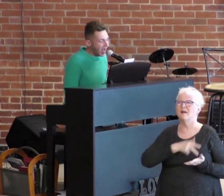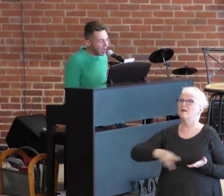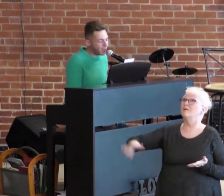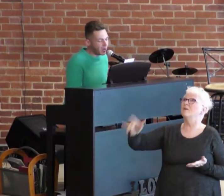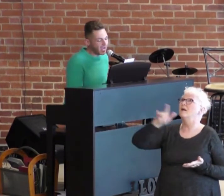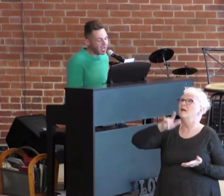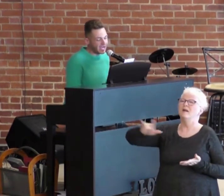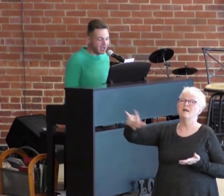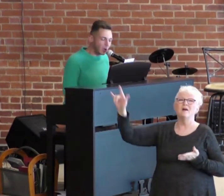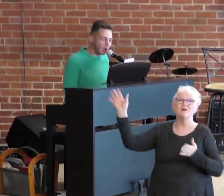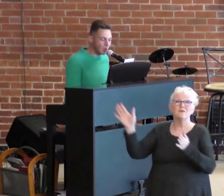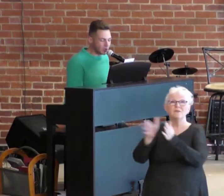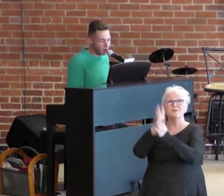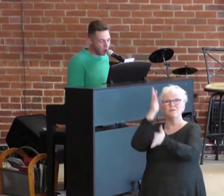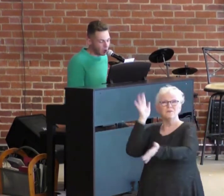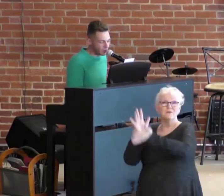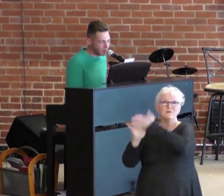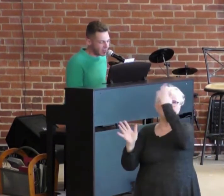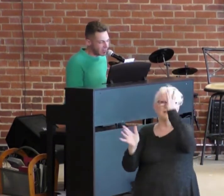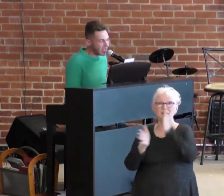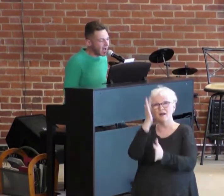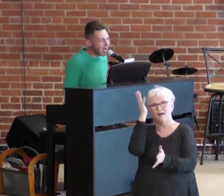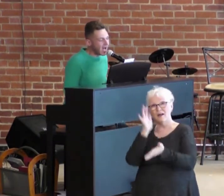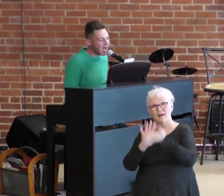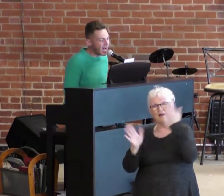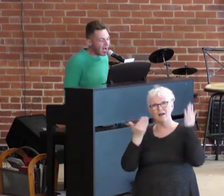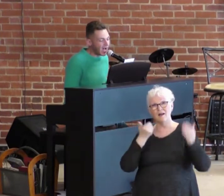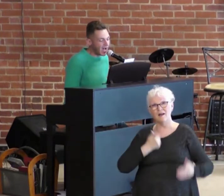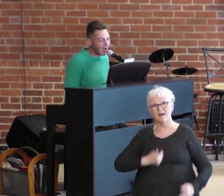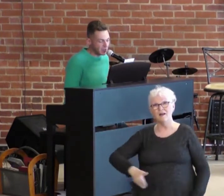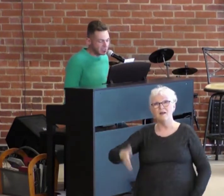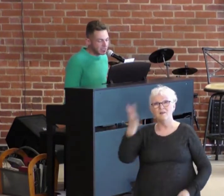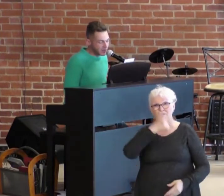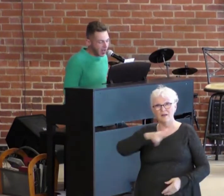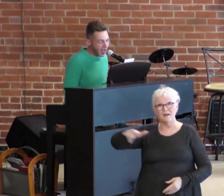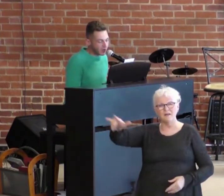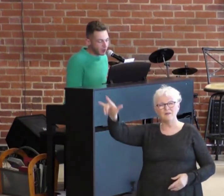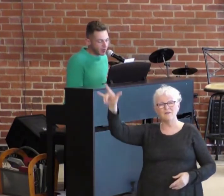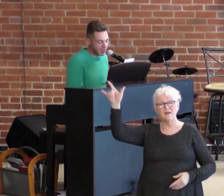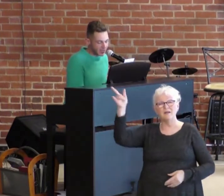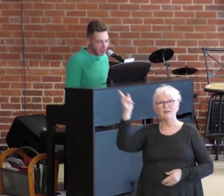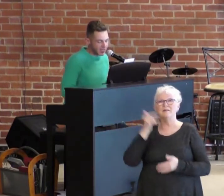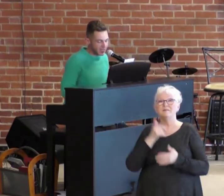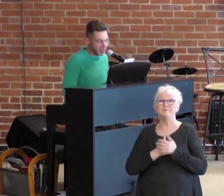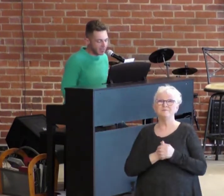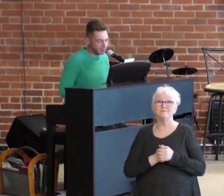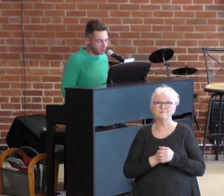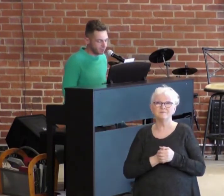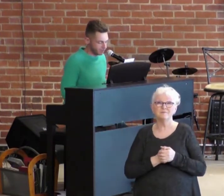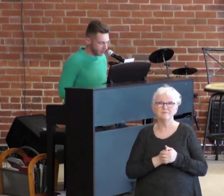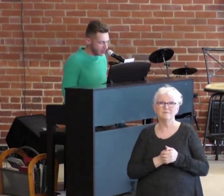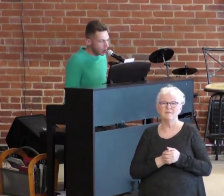I'll fly away, oh glory. I'll fly away